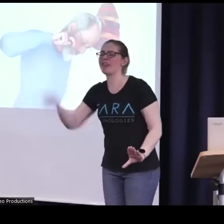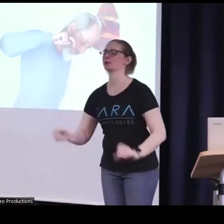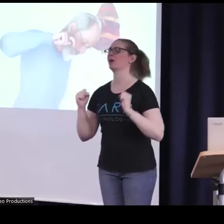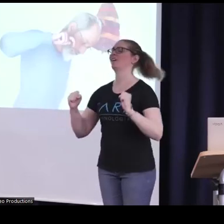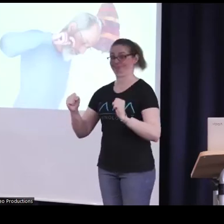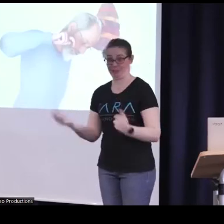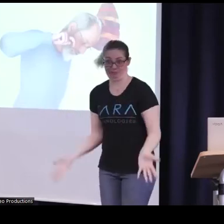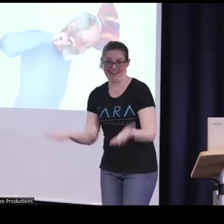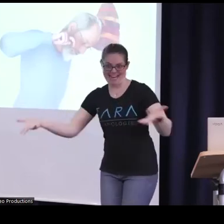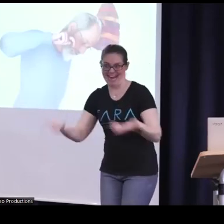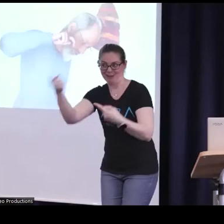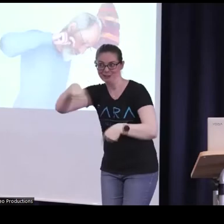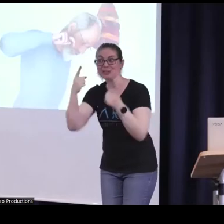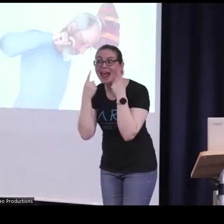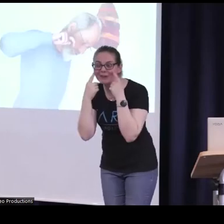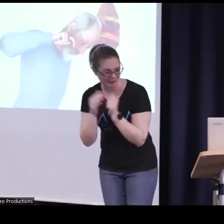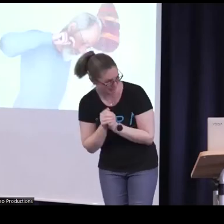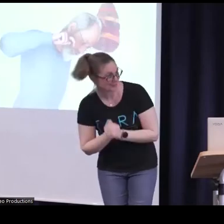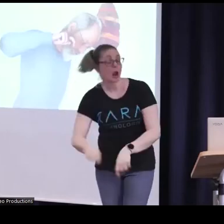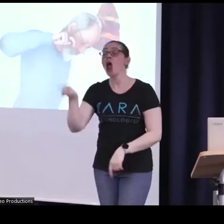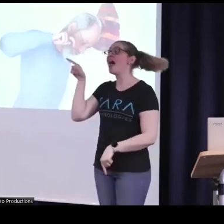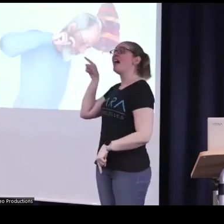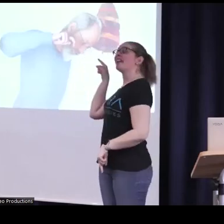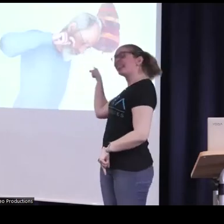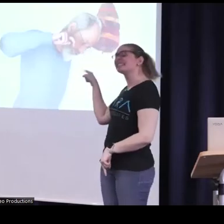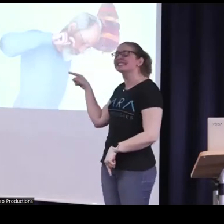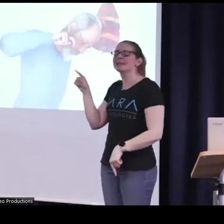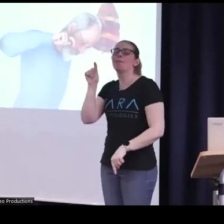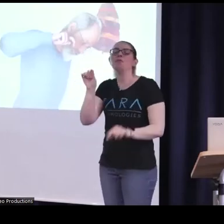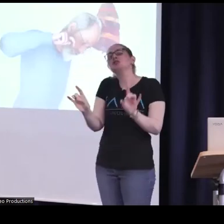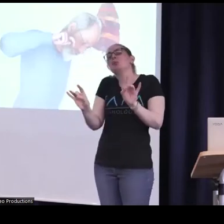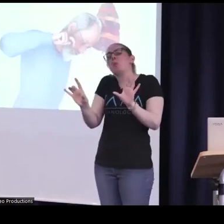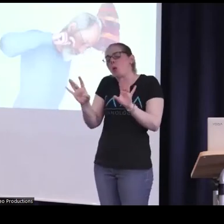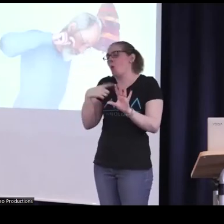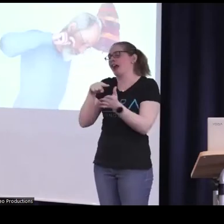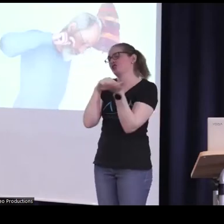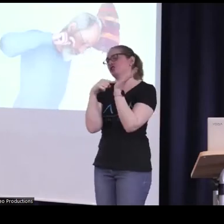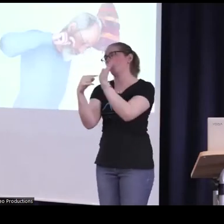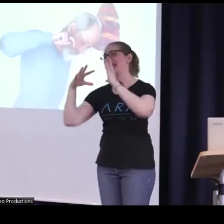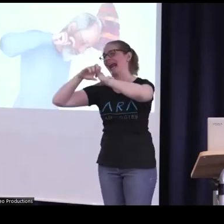we need more. We're wanting to get to 100,000, so I encourage you all to have a look at this video in your own time.